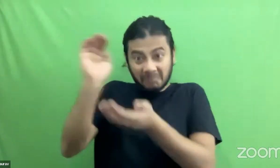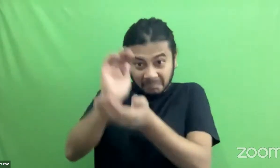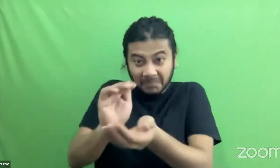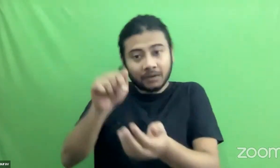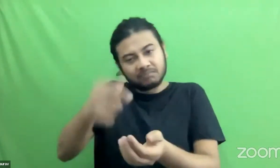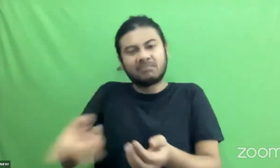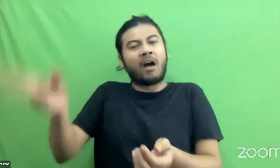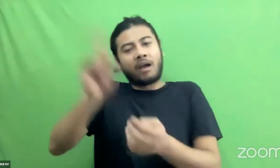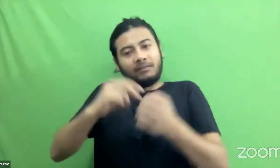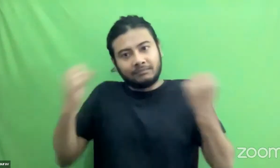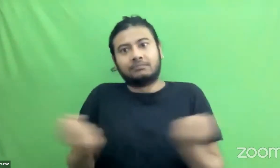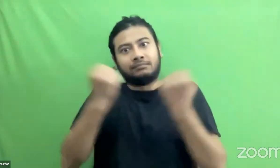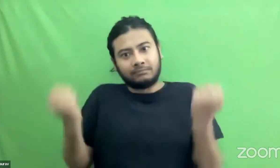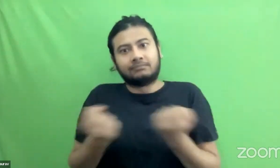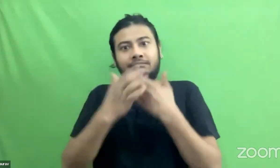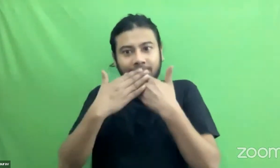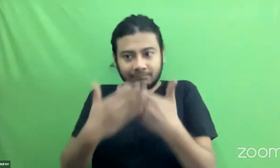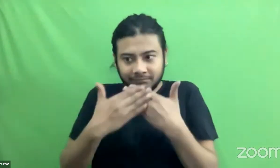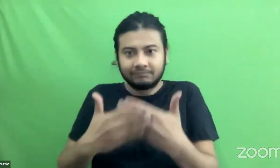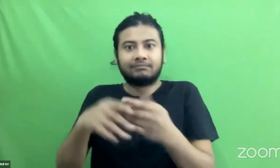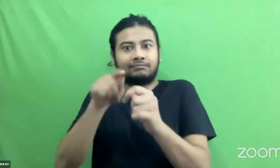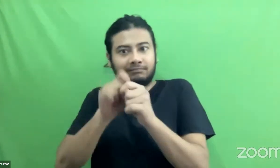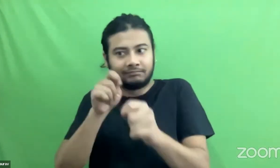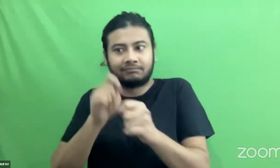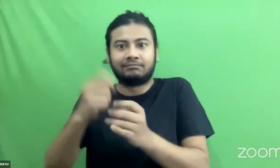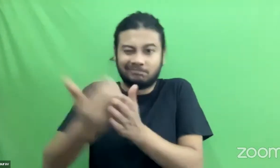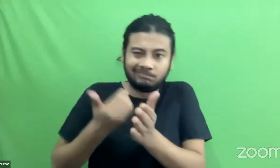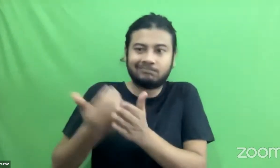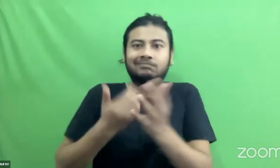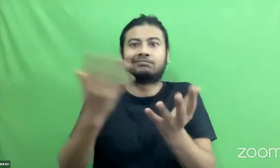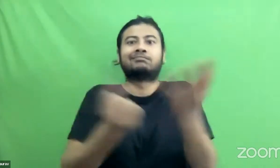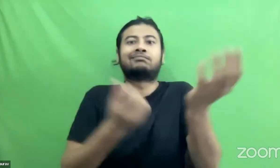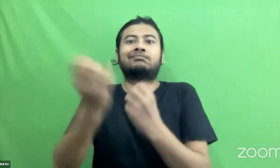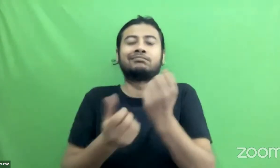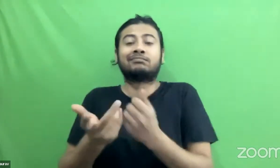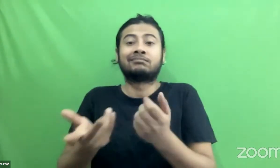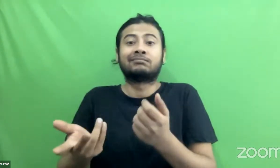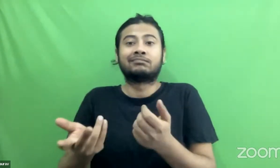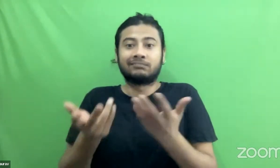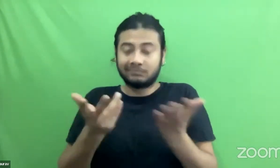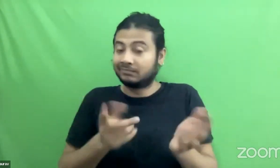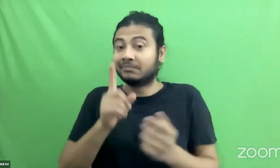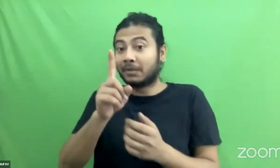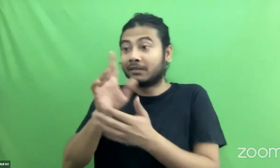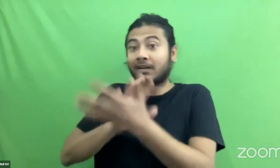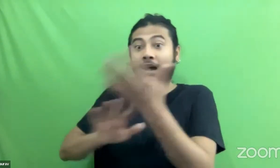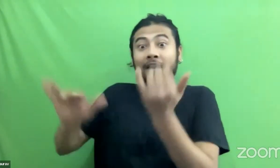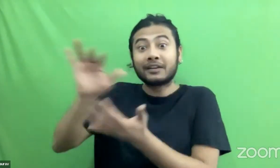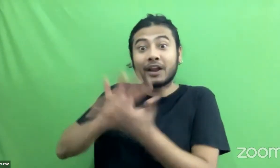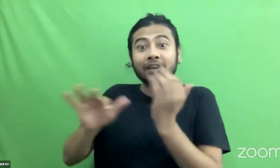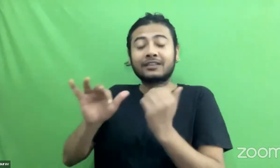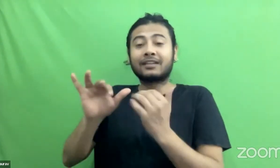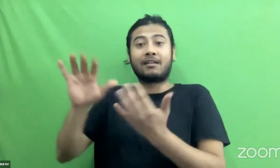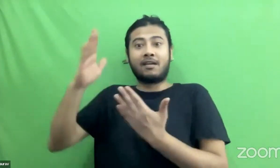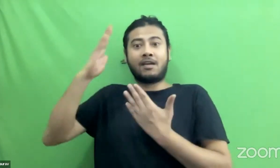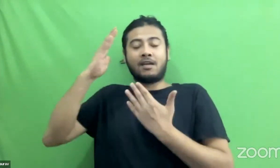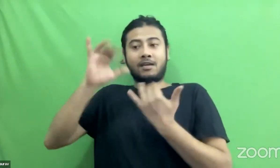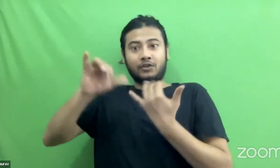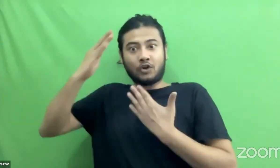makes it a parcel, and that parcel comes along with us in the next birth. So that is why